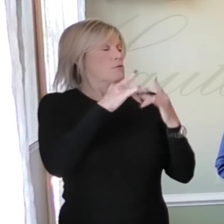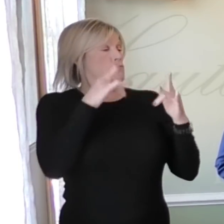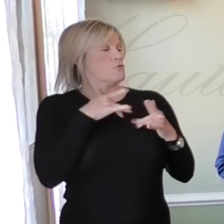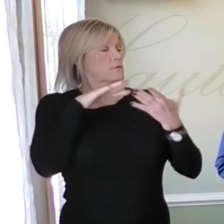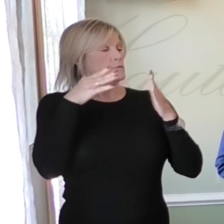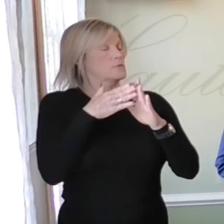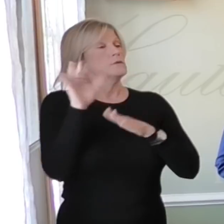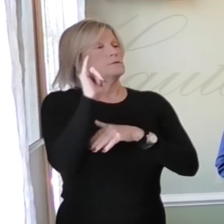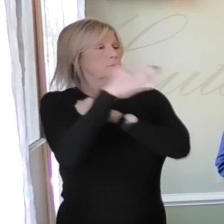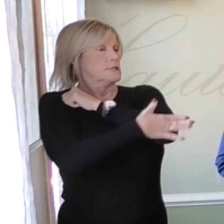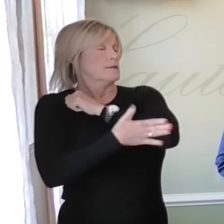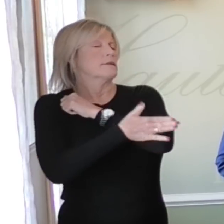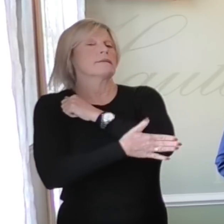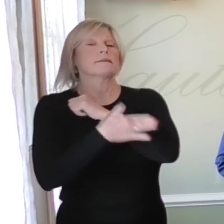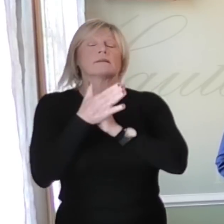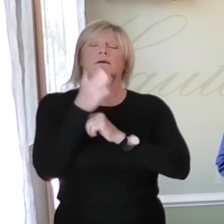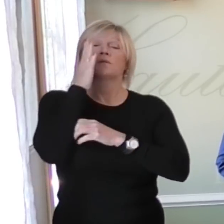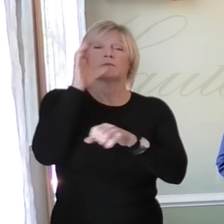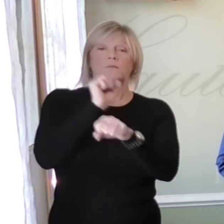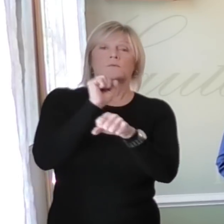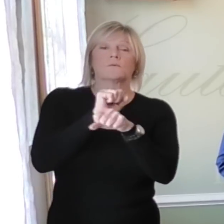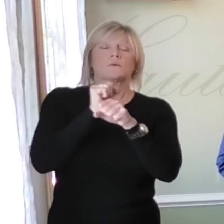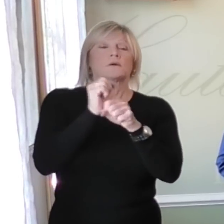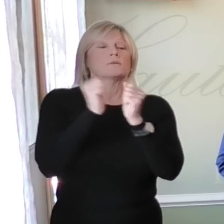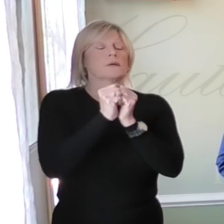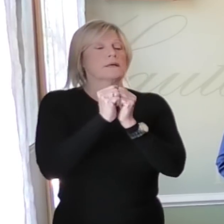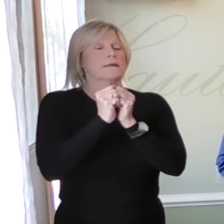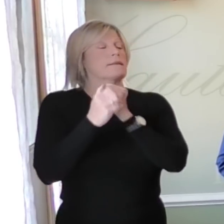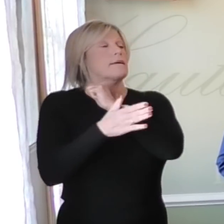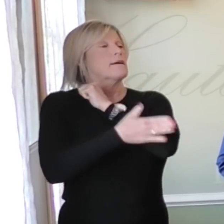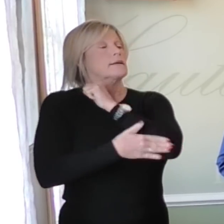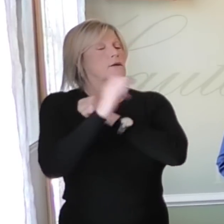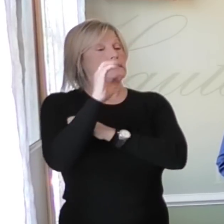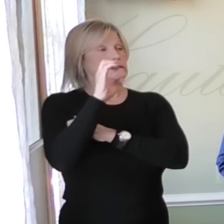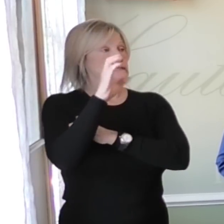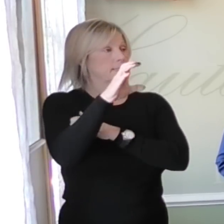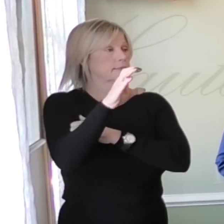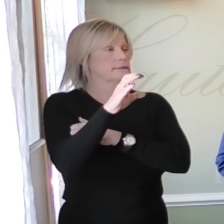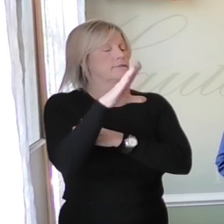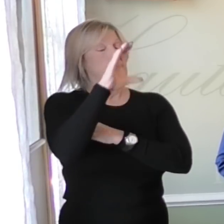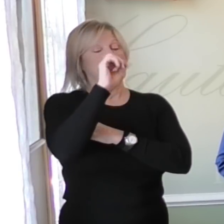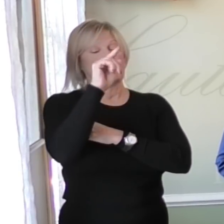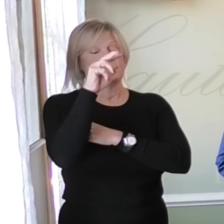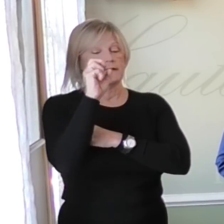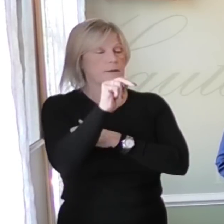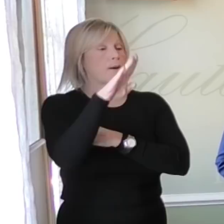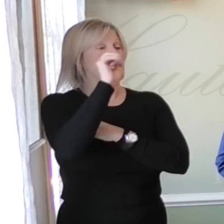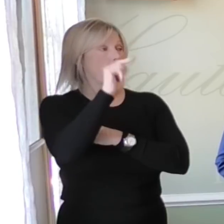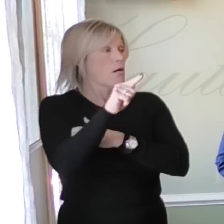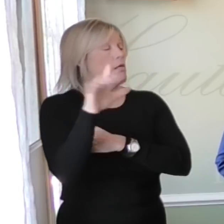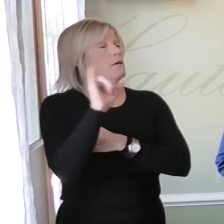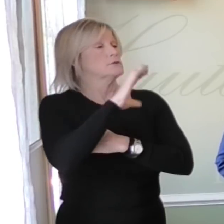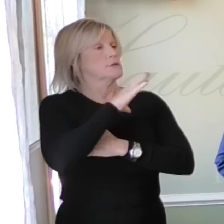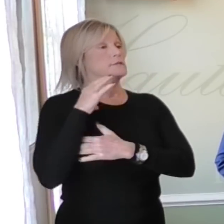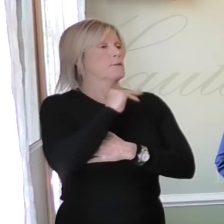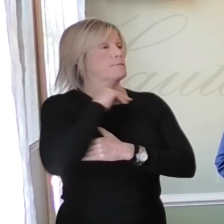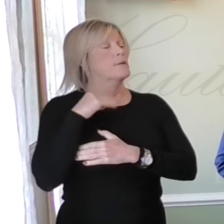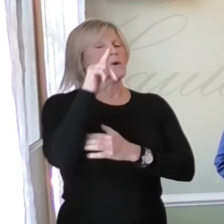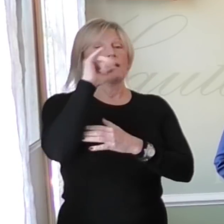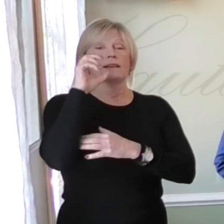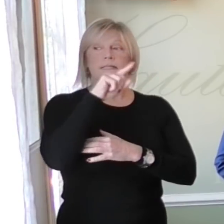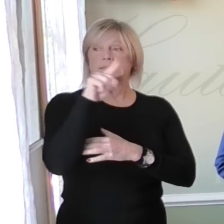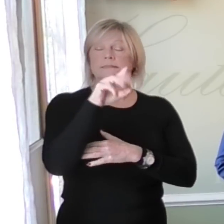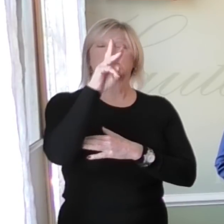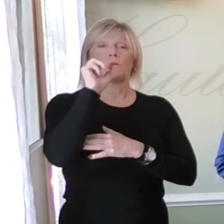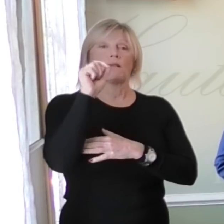our county. I will be working with County Executive Dr. Calvin Ball and Council Member Liz